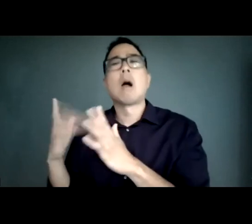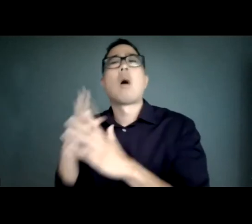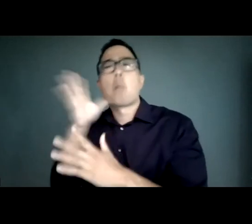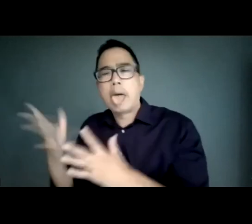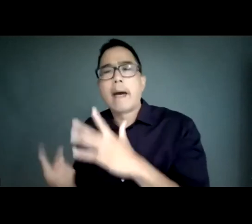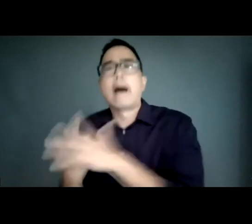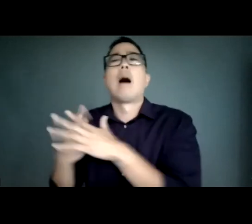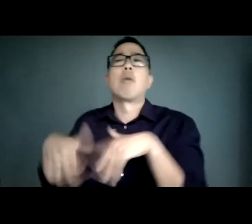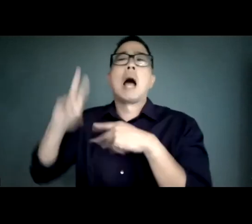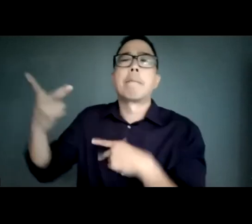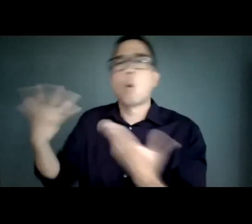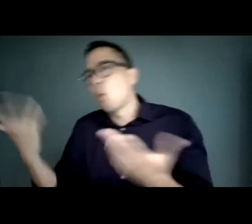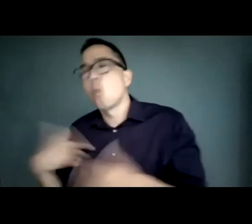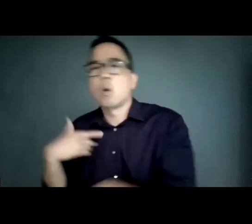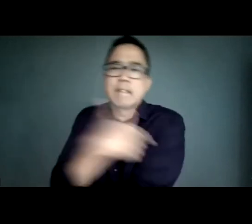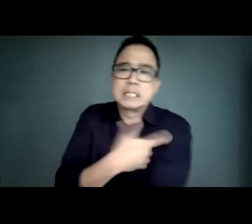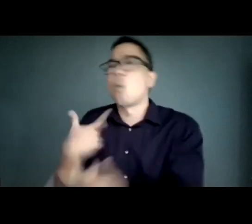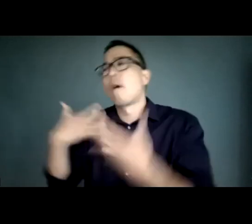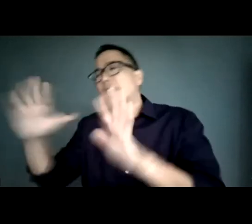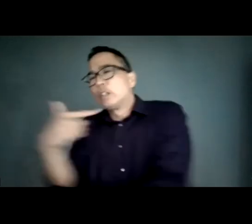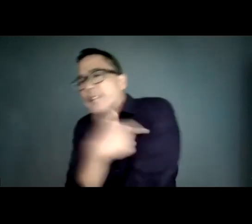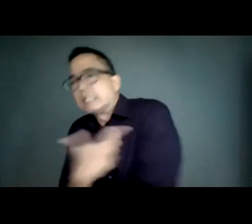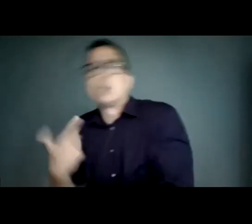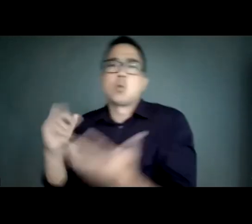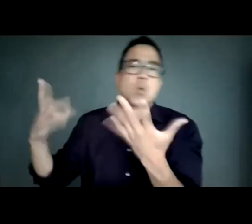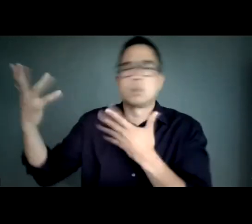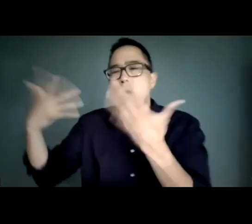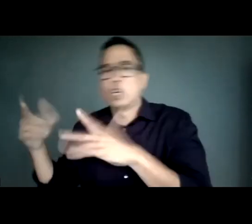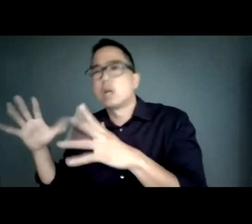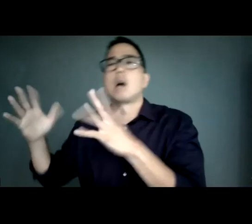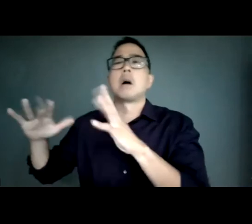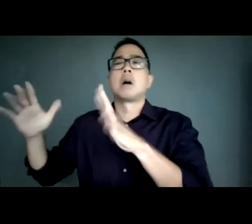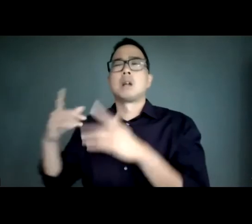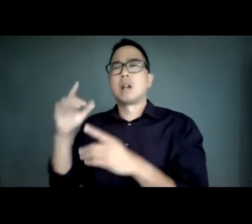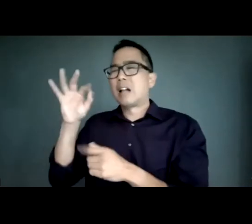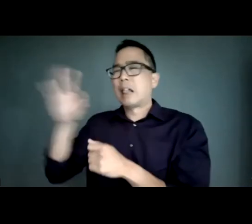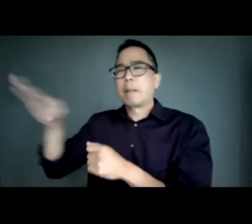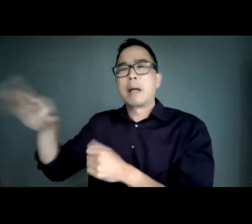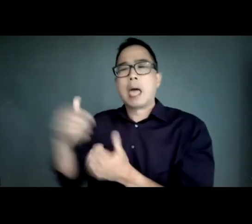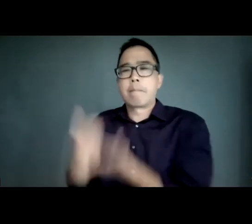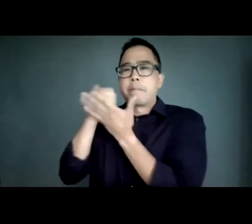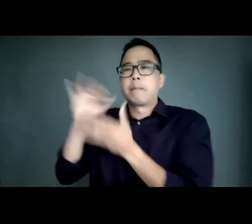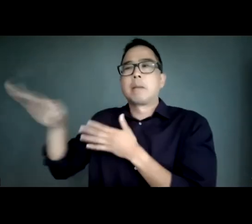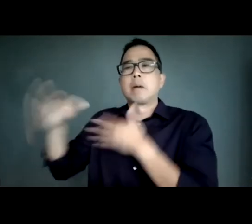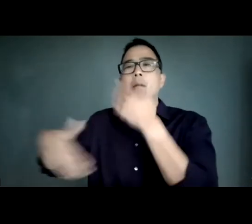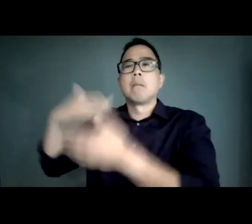but you can stay connected to them. COVID, of course, will come up. You can talk about having been